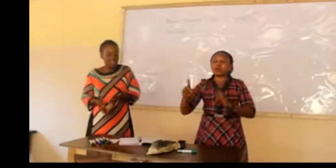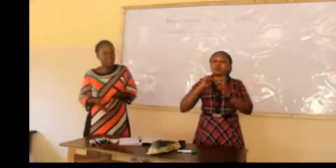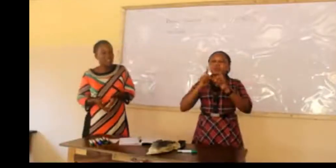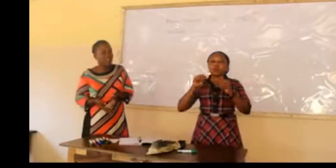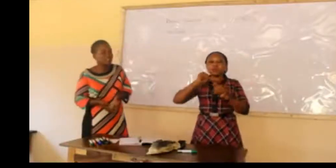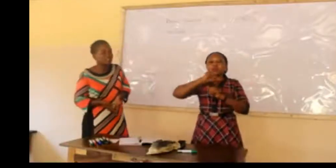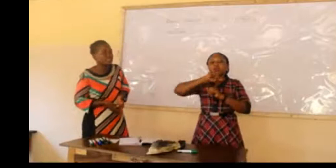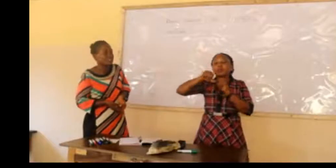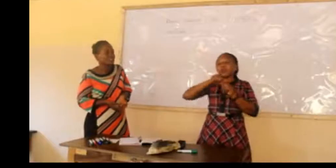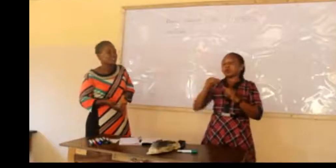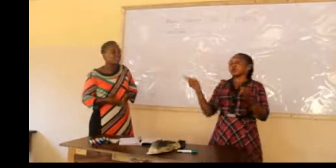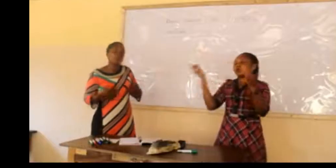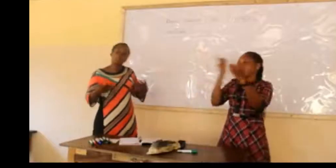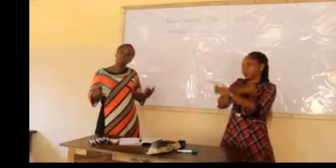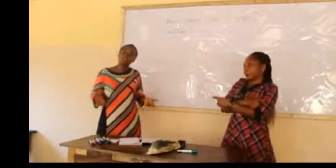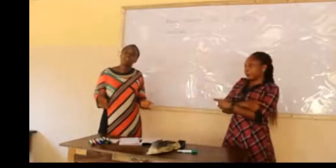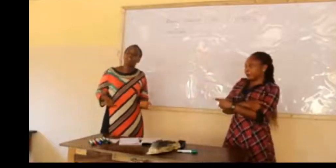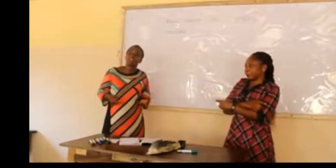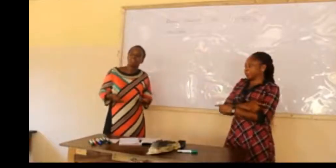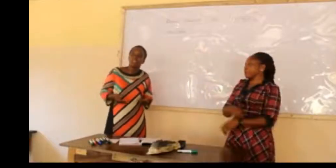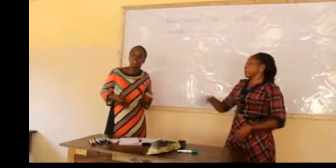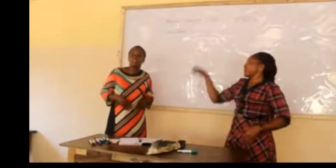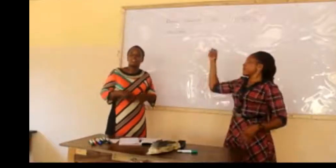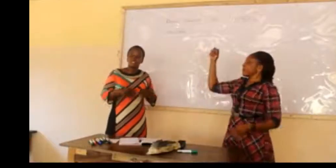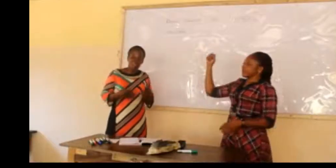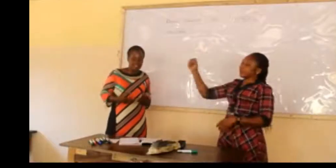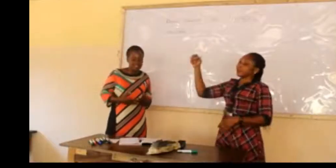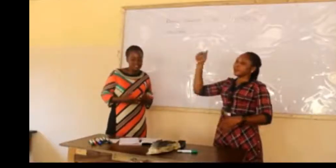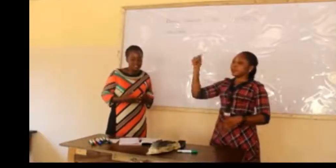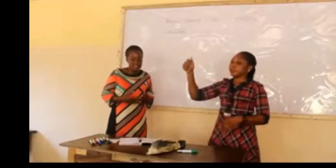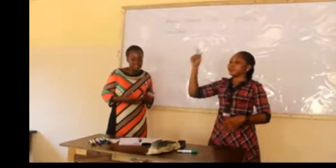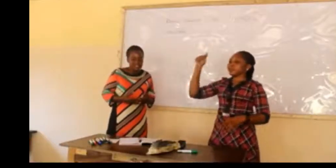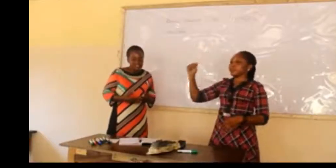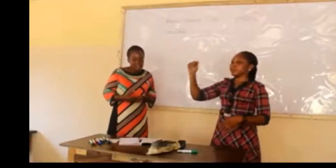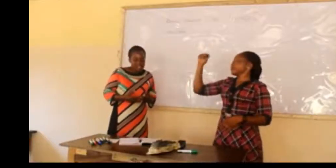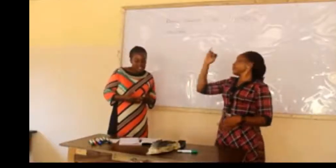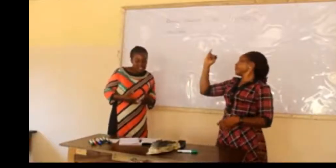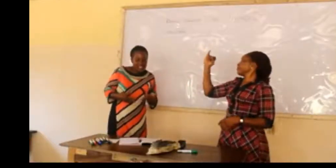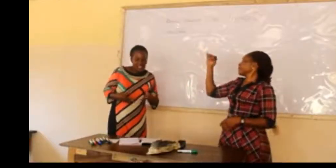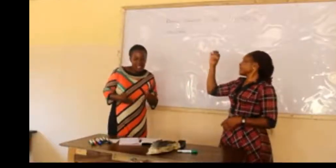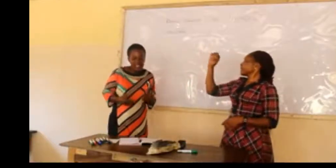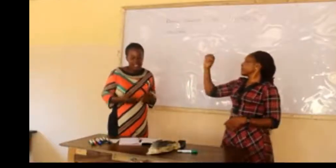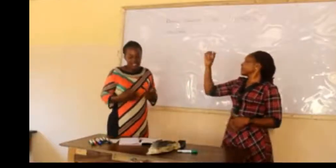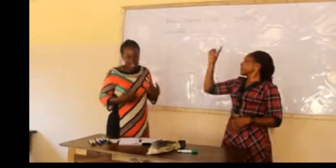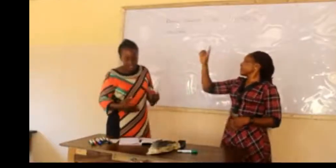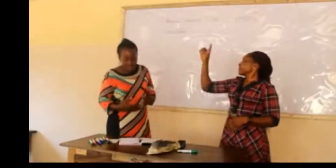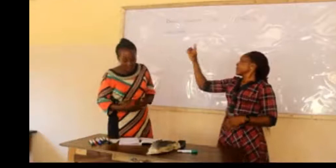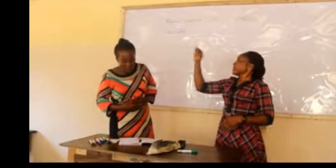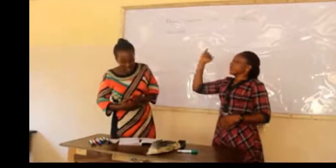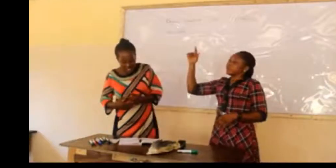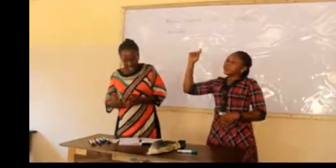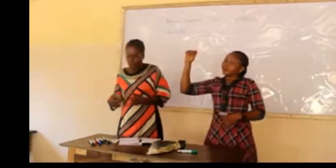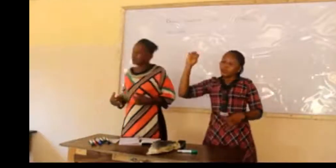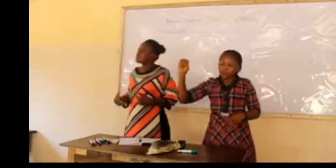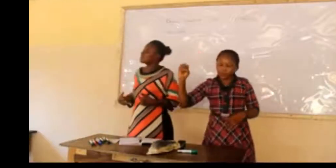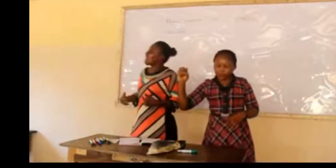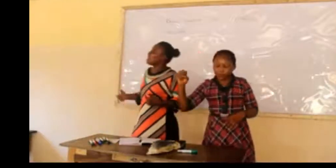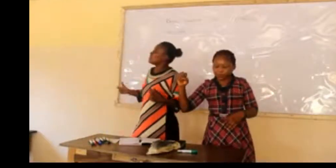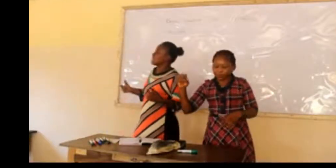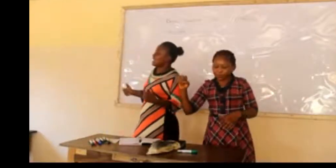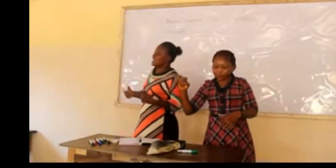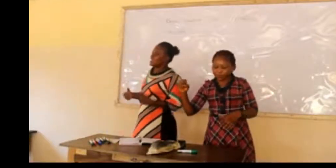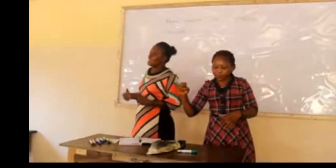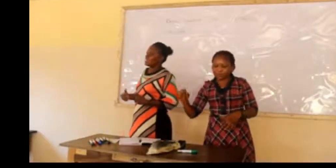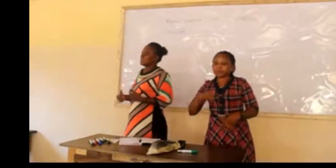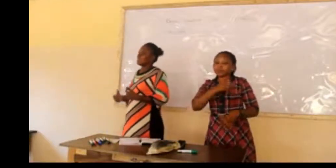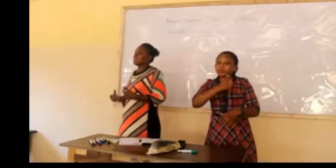is a satellite? Can we define a satellite? Yes. A satellite is any object that moves